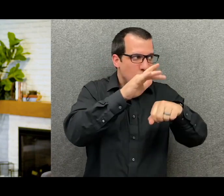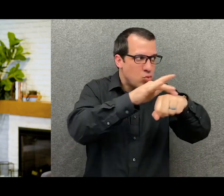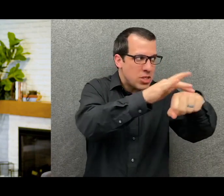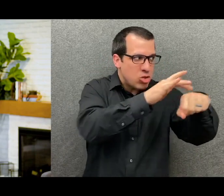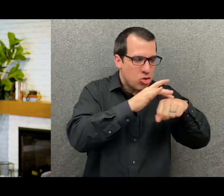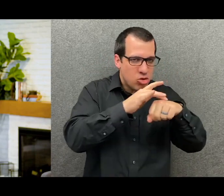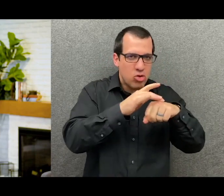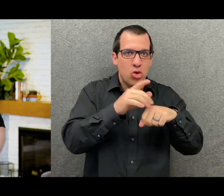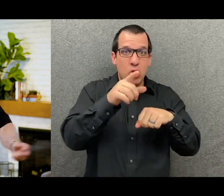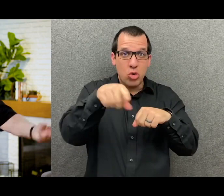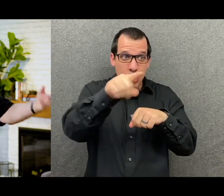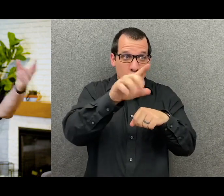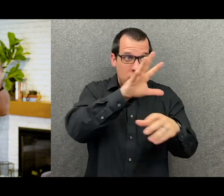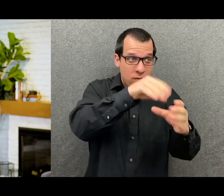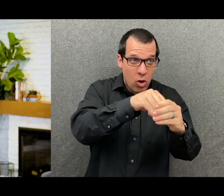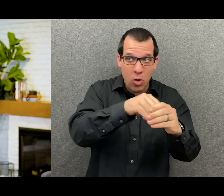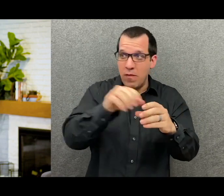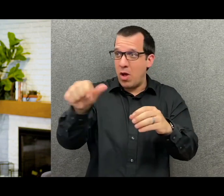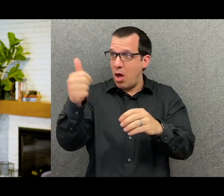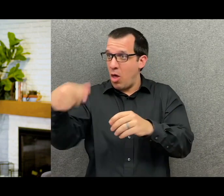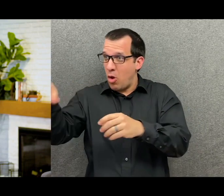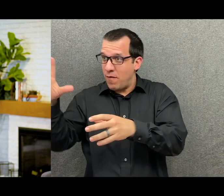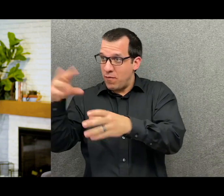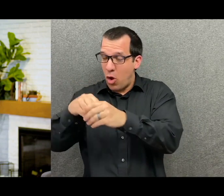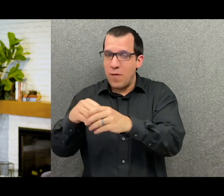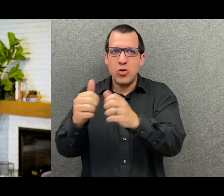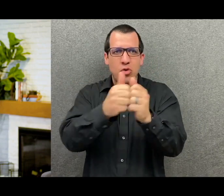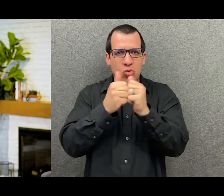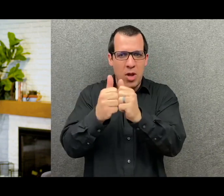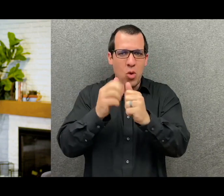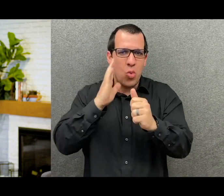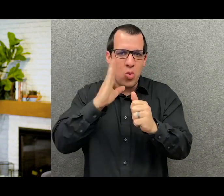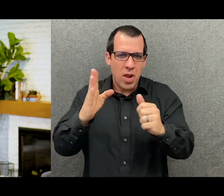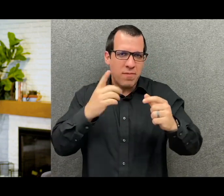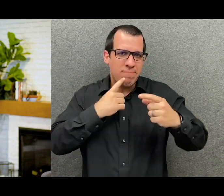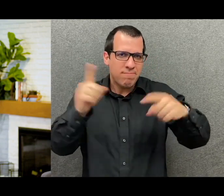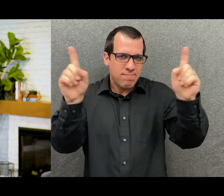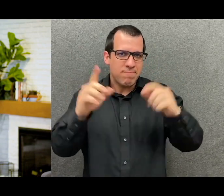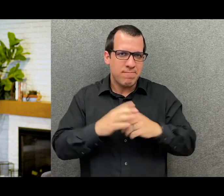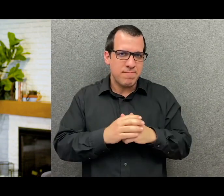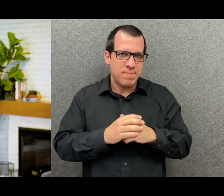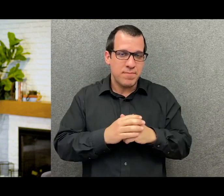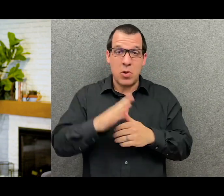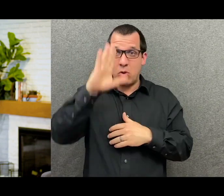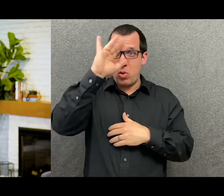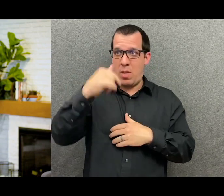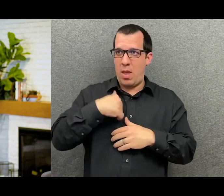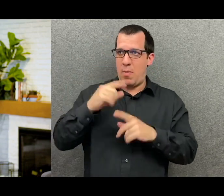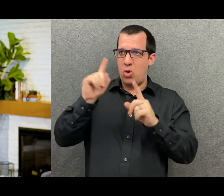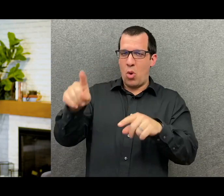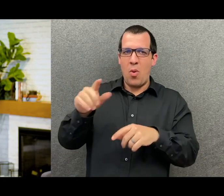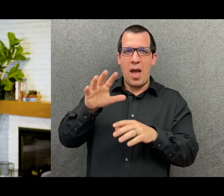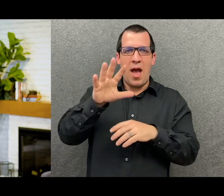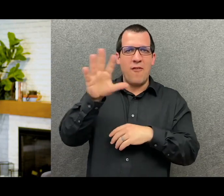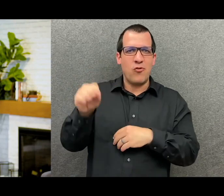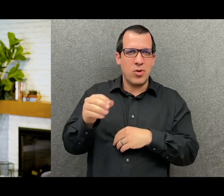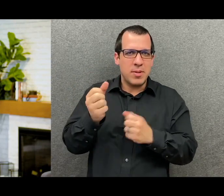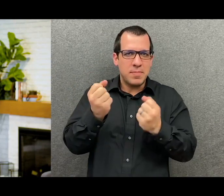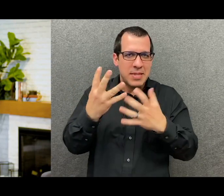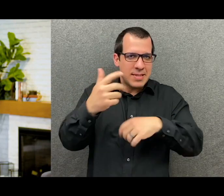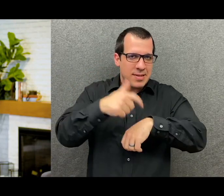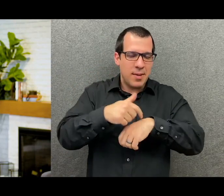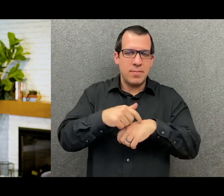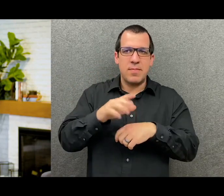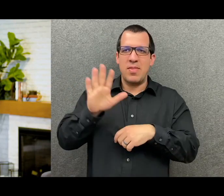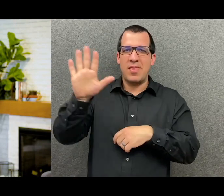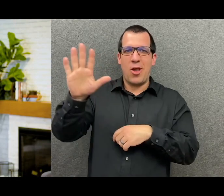You'll do your part, other people will do their part, and together we'll get it done. You know, I've been in Africa many times, and